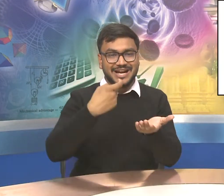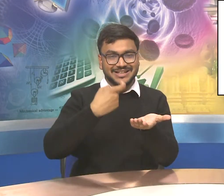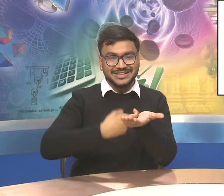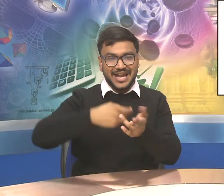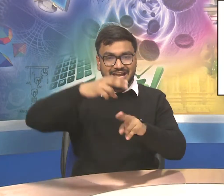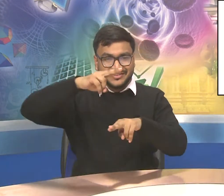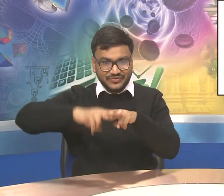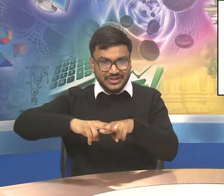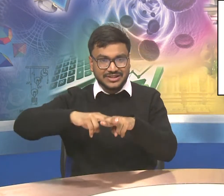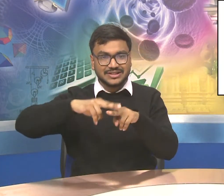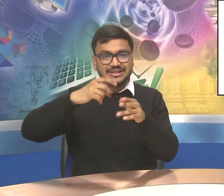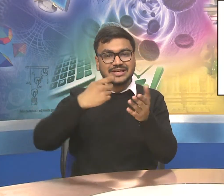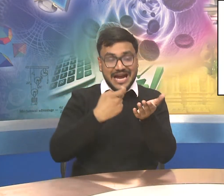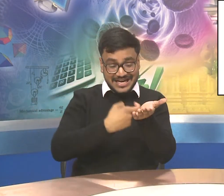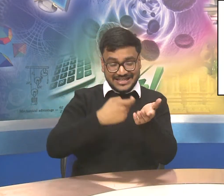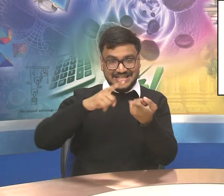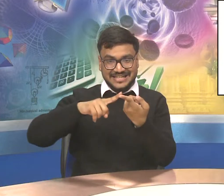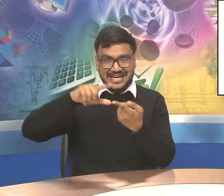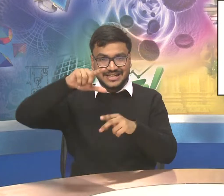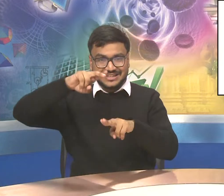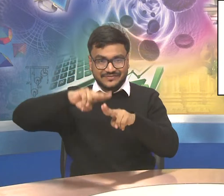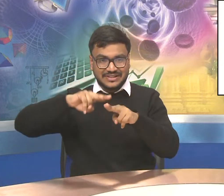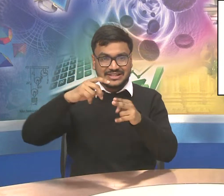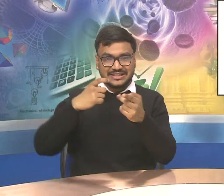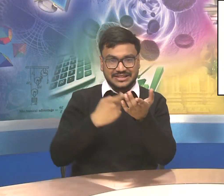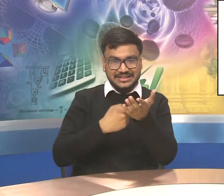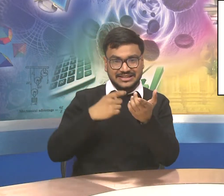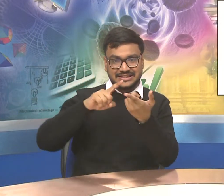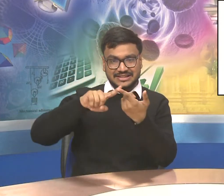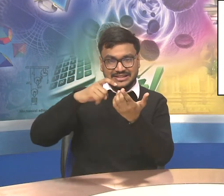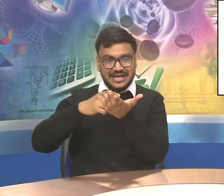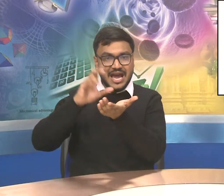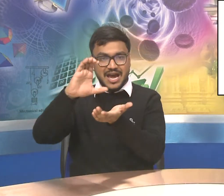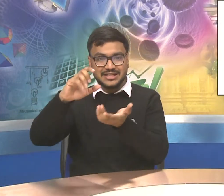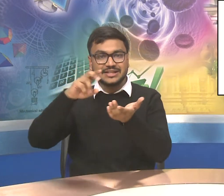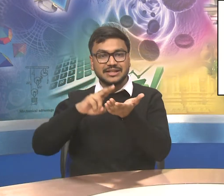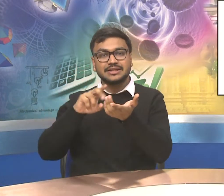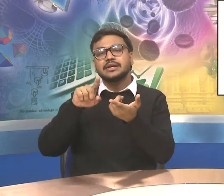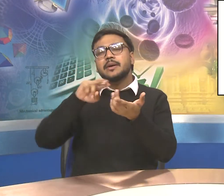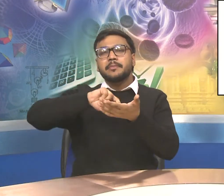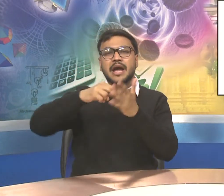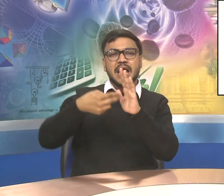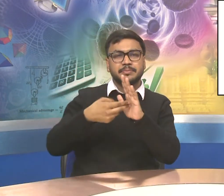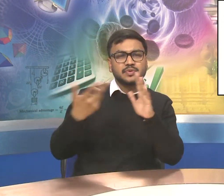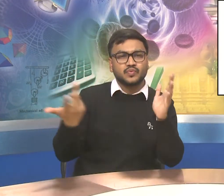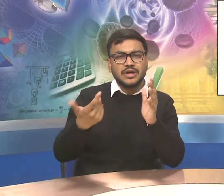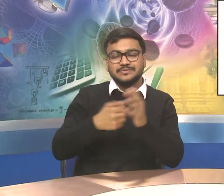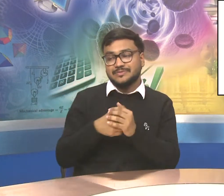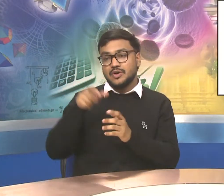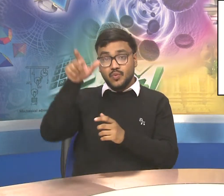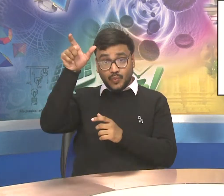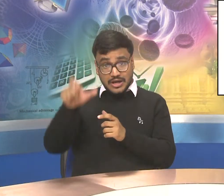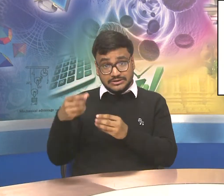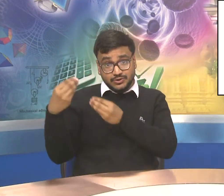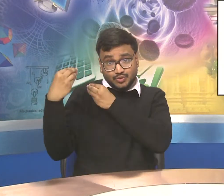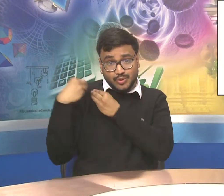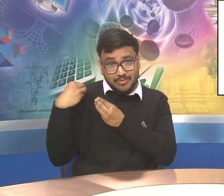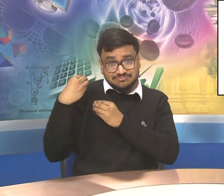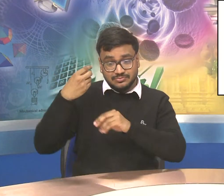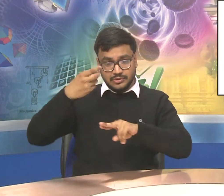For example, first is reference is also provided by the librarians to the